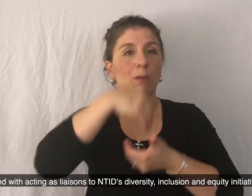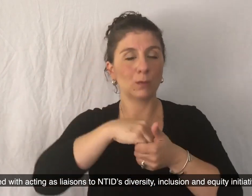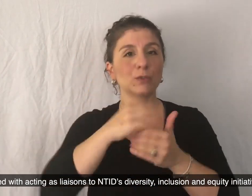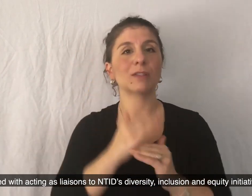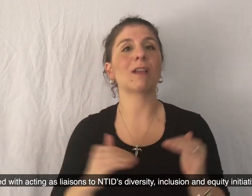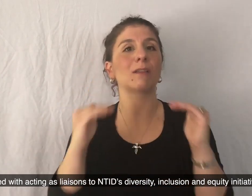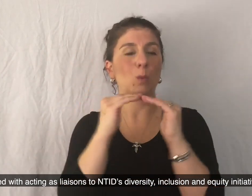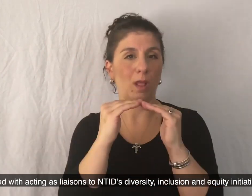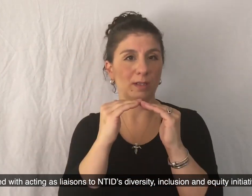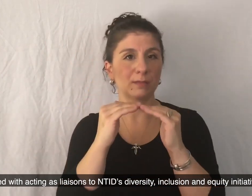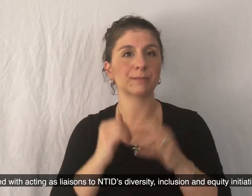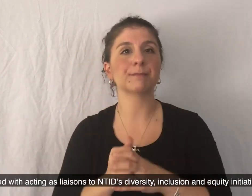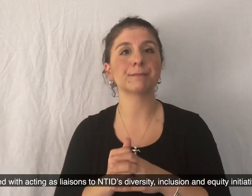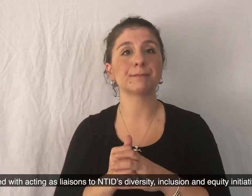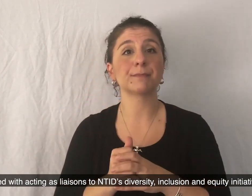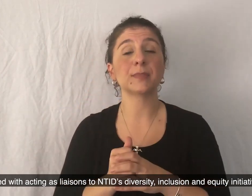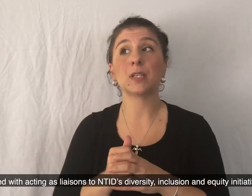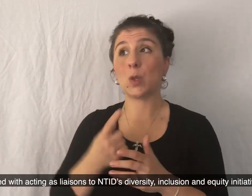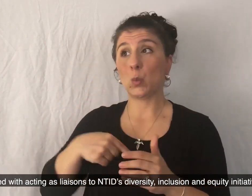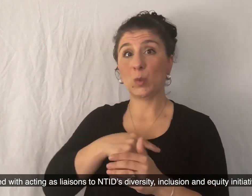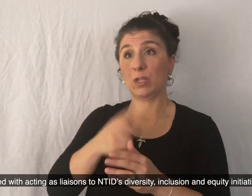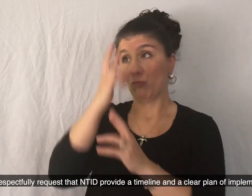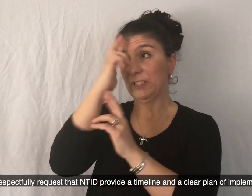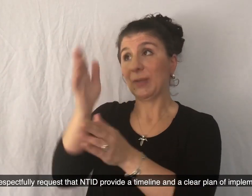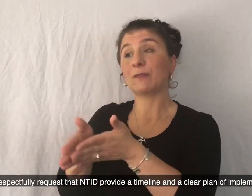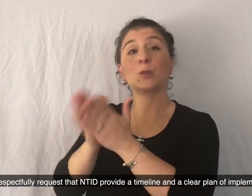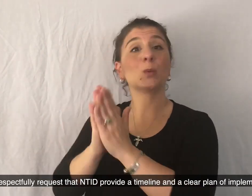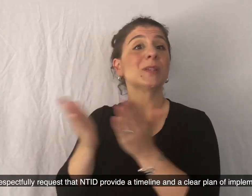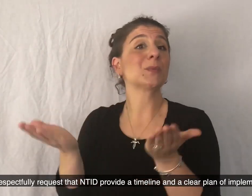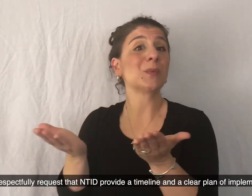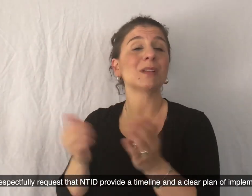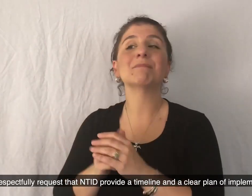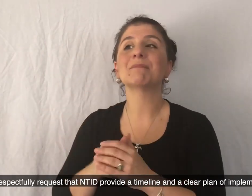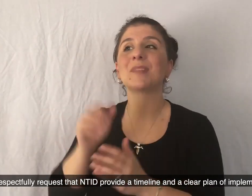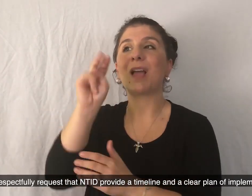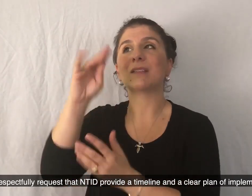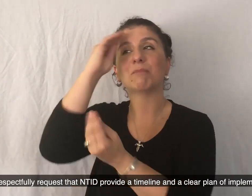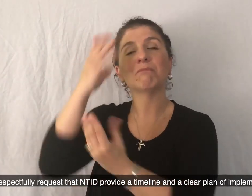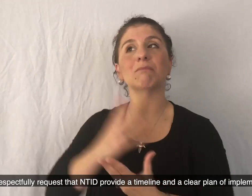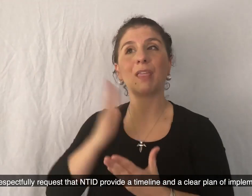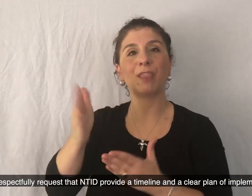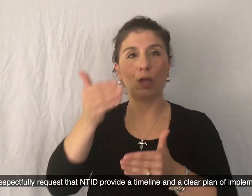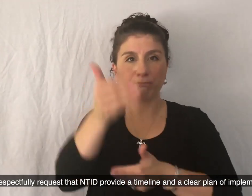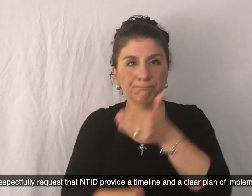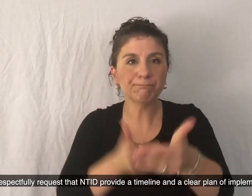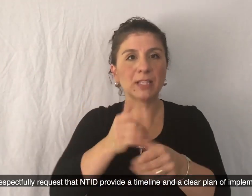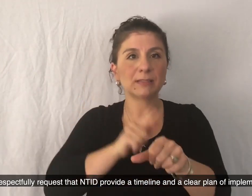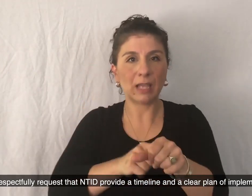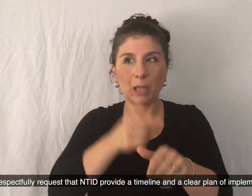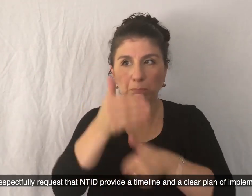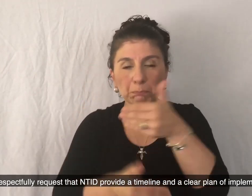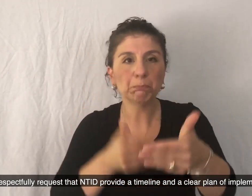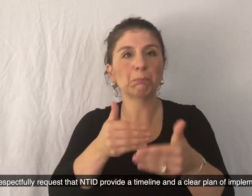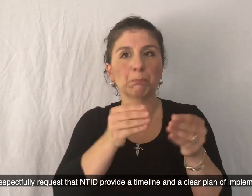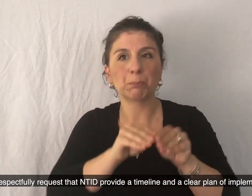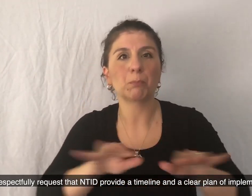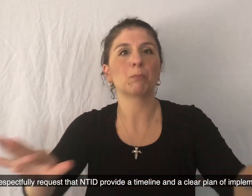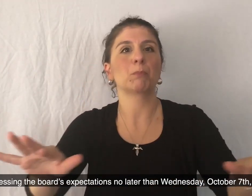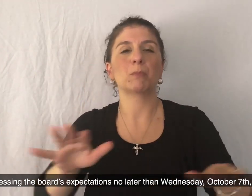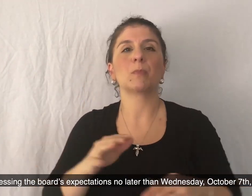inclusion initiatives. We respectfully request that NTID provide a timeline and a clear plan of implementation